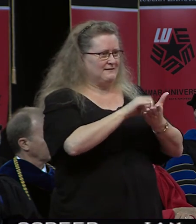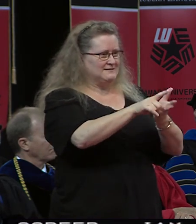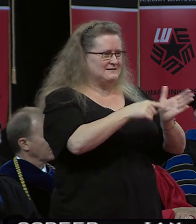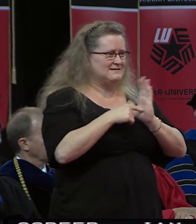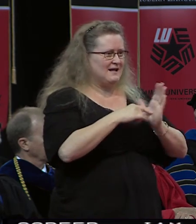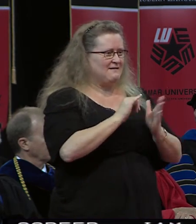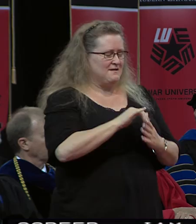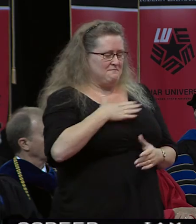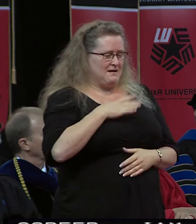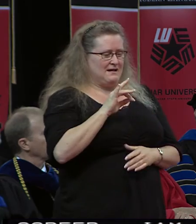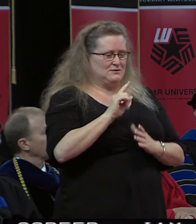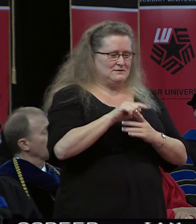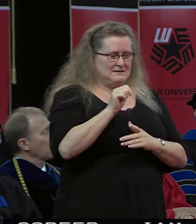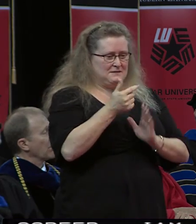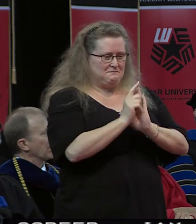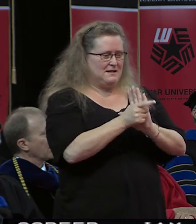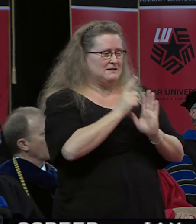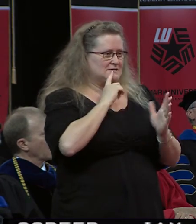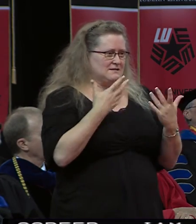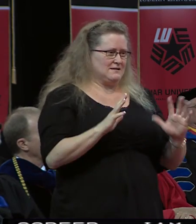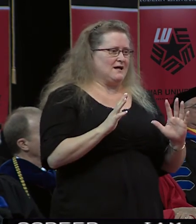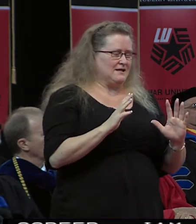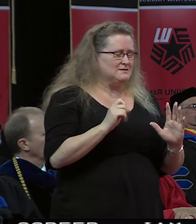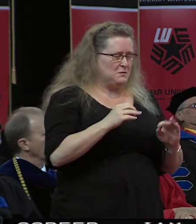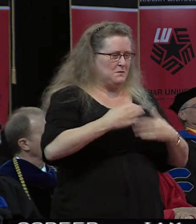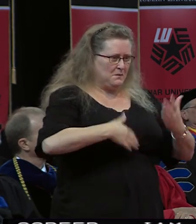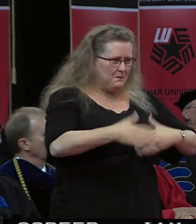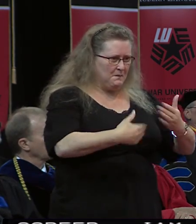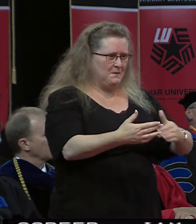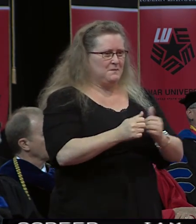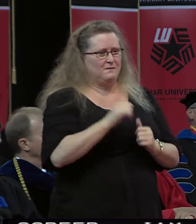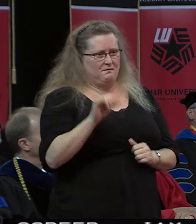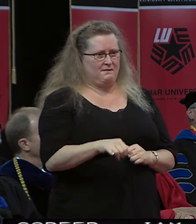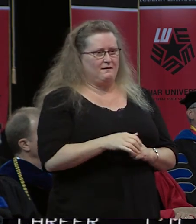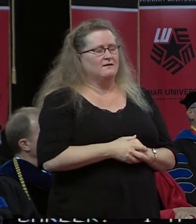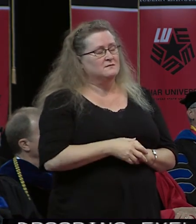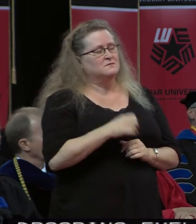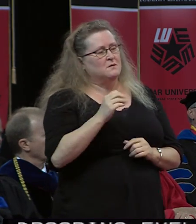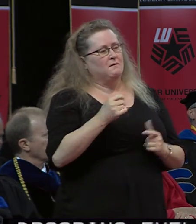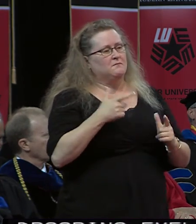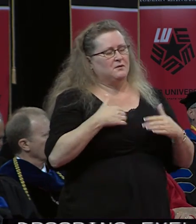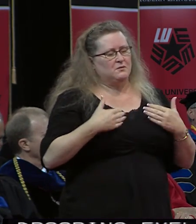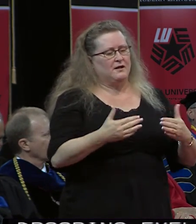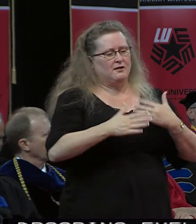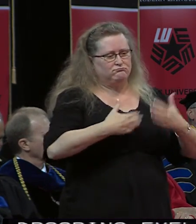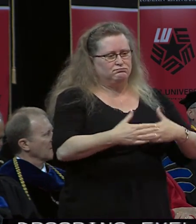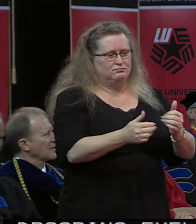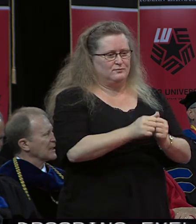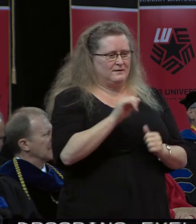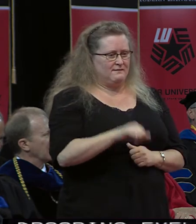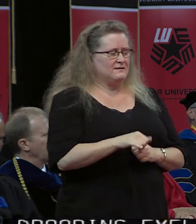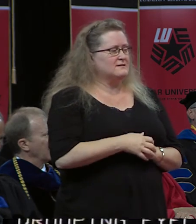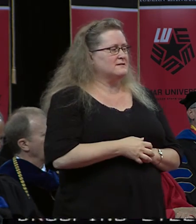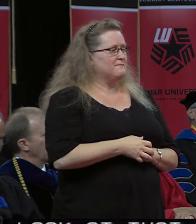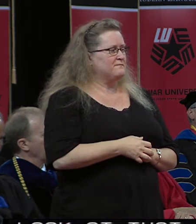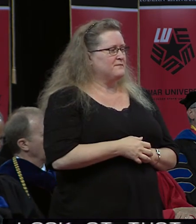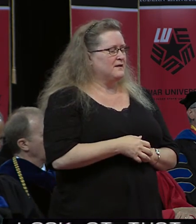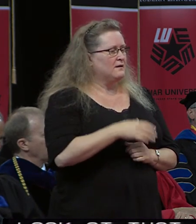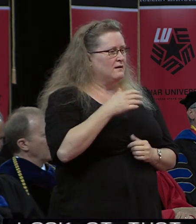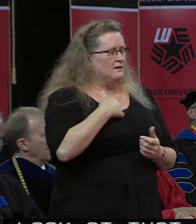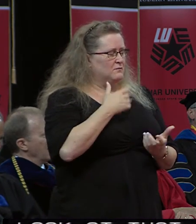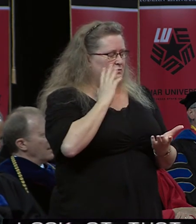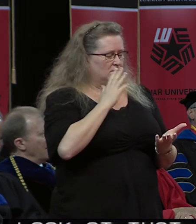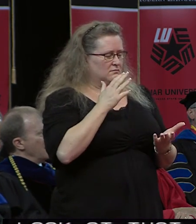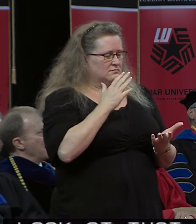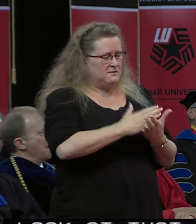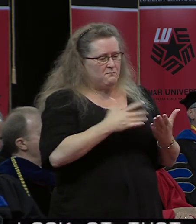your 8 to 10 minutes is up, buddy. Let's move on with this. And so let me go ahead and move through this a little bit with you here. We're going to have a little fun with some of the things